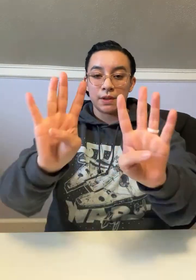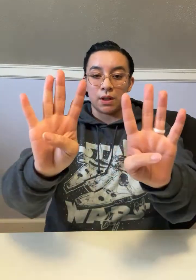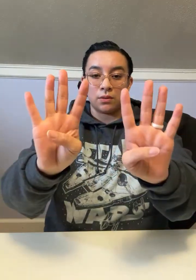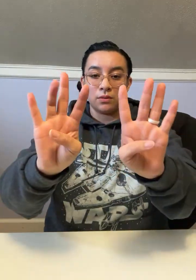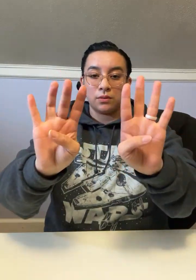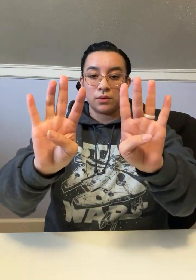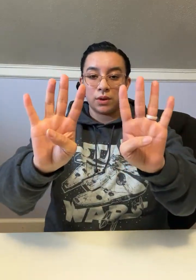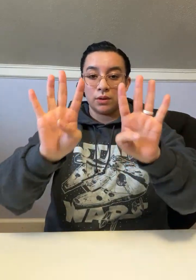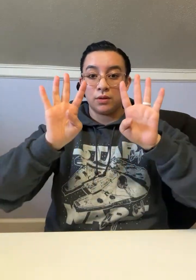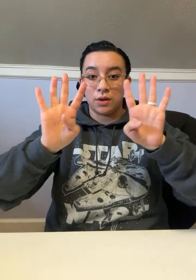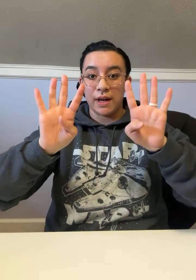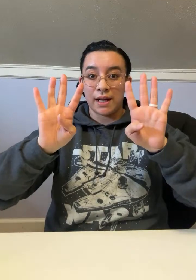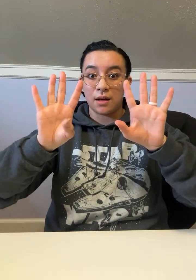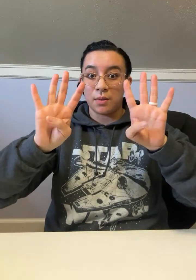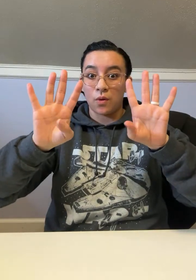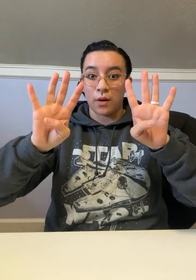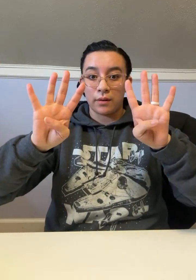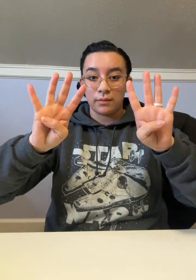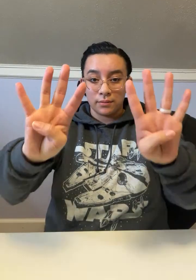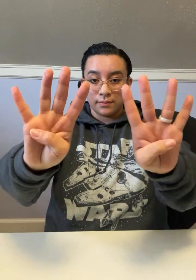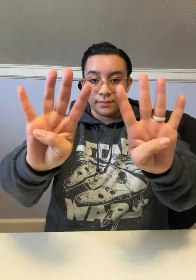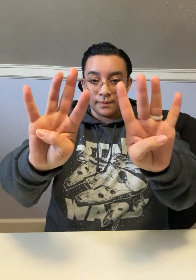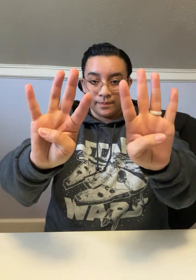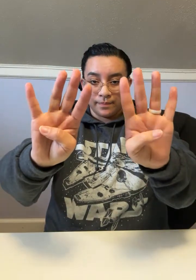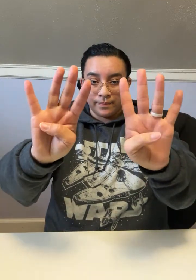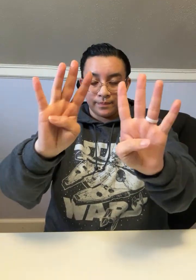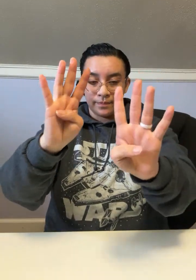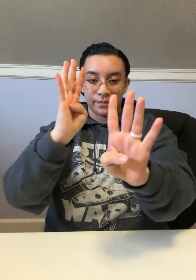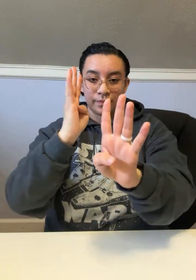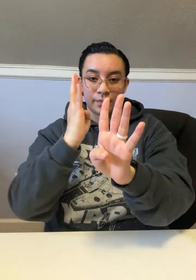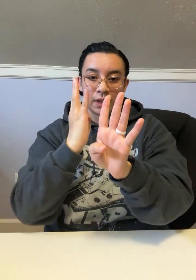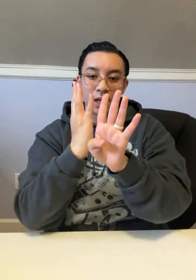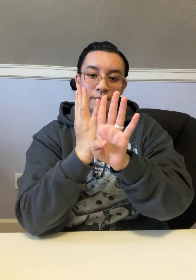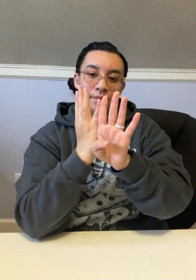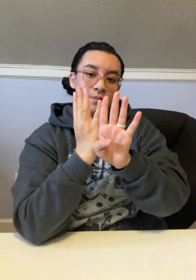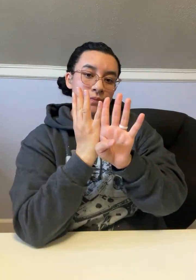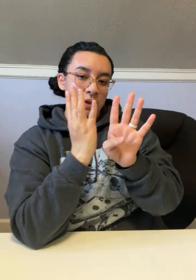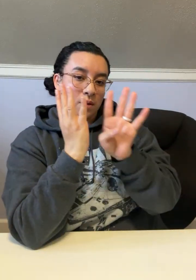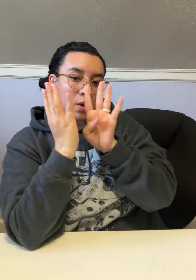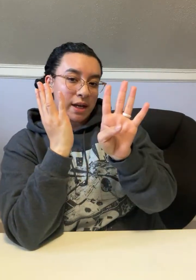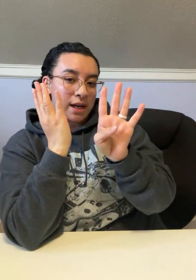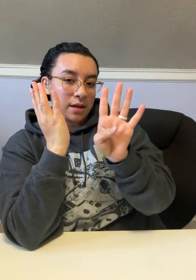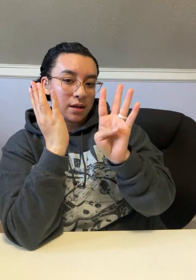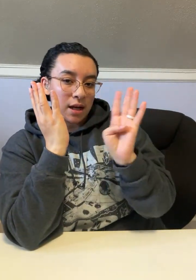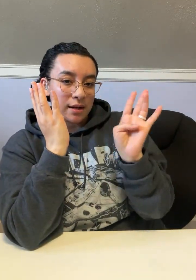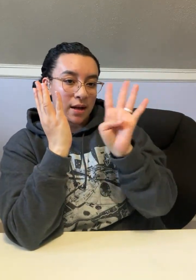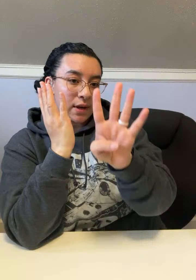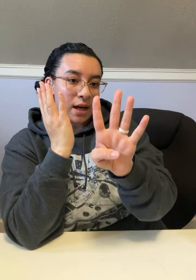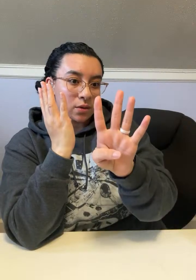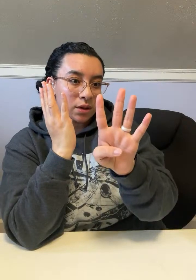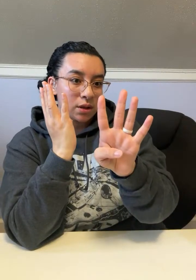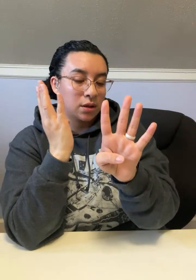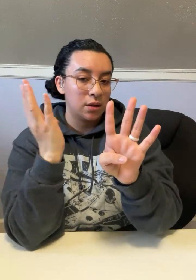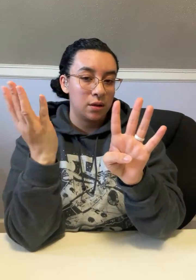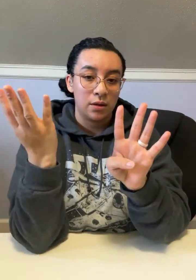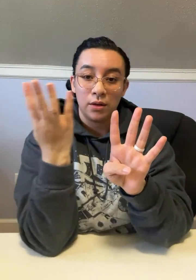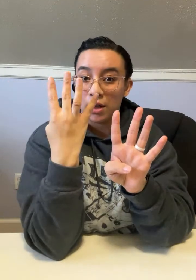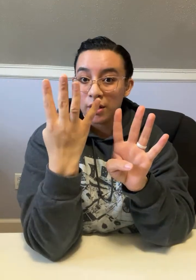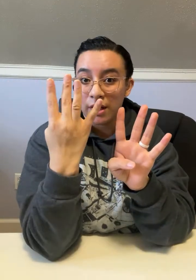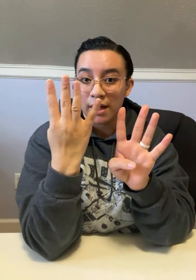So 2 hand, number 4. Okay, so 1 hand, kind of have it out the other hand, have